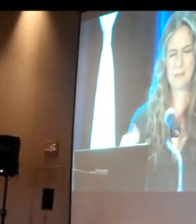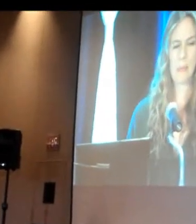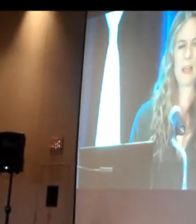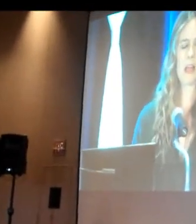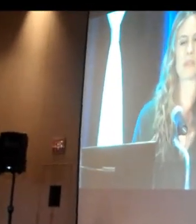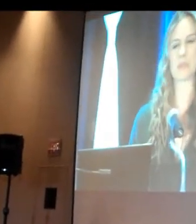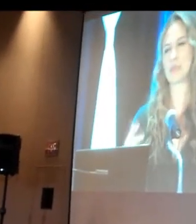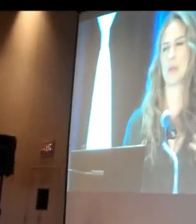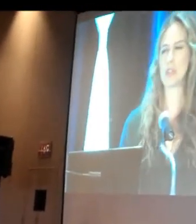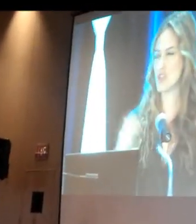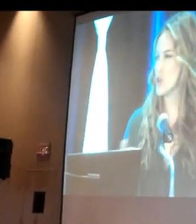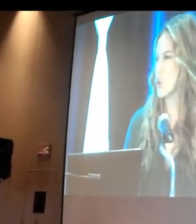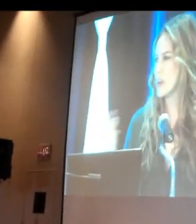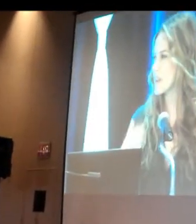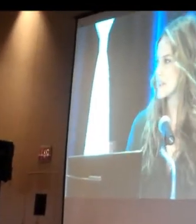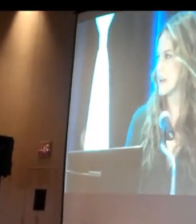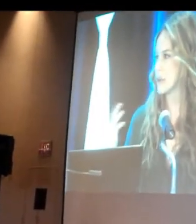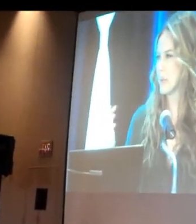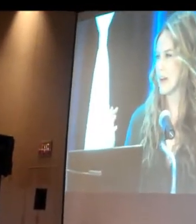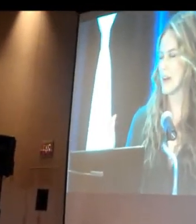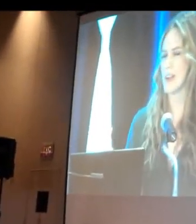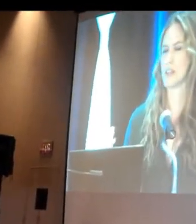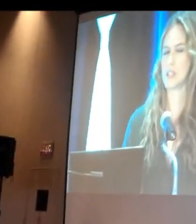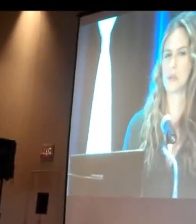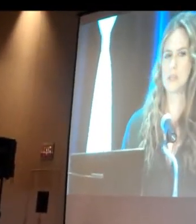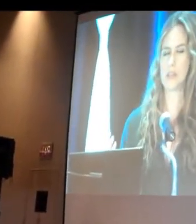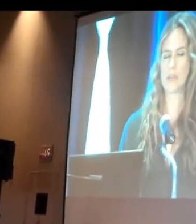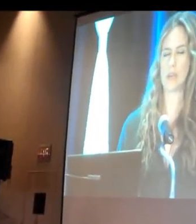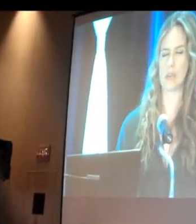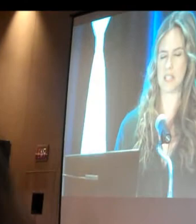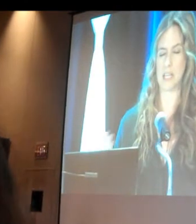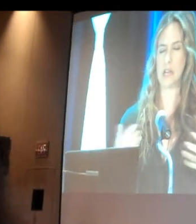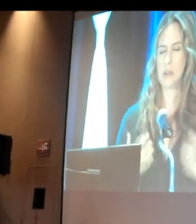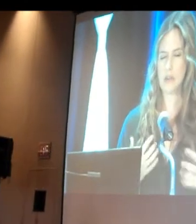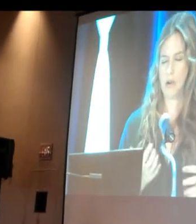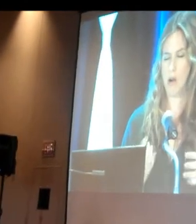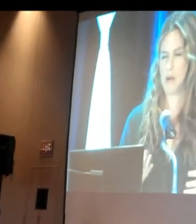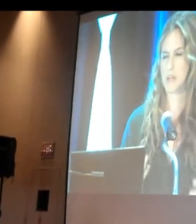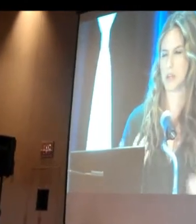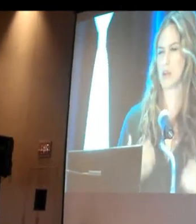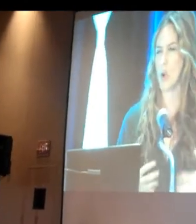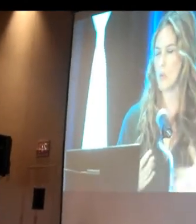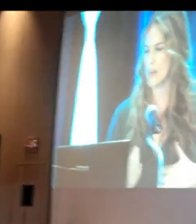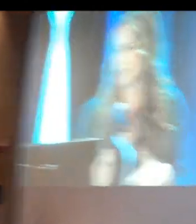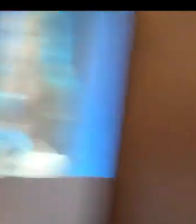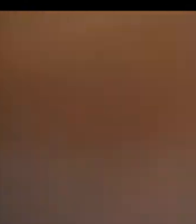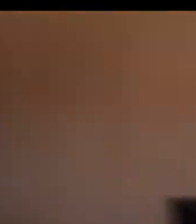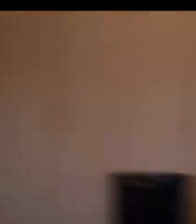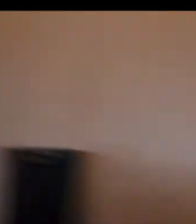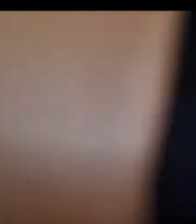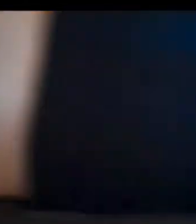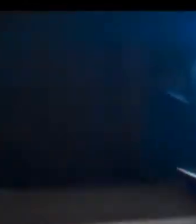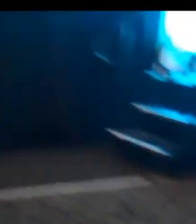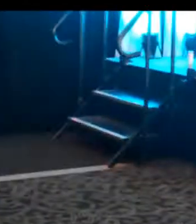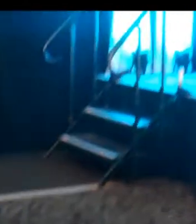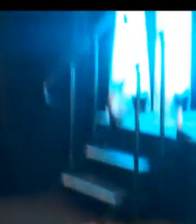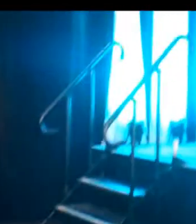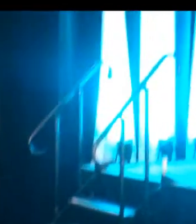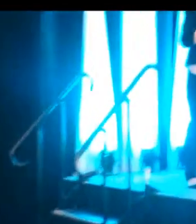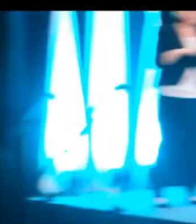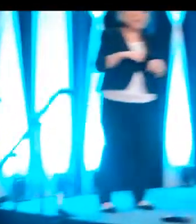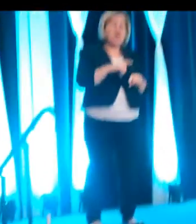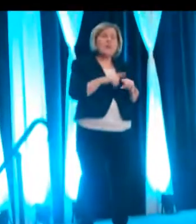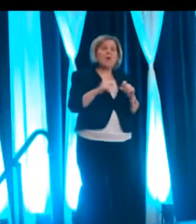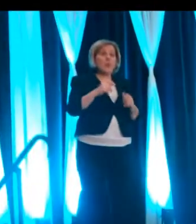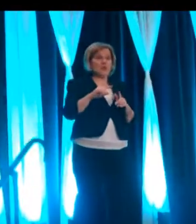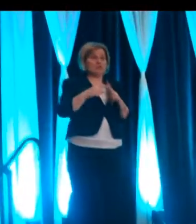busy, and there's so much noise everywhere, and it's so difficult to hear your heart and know what it's asking you to do. But